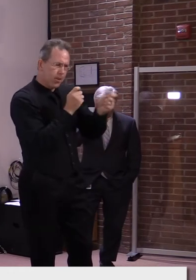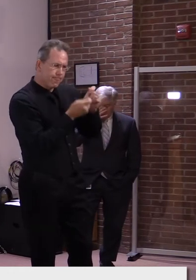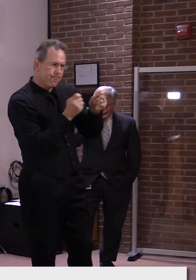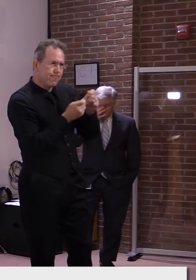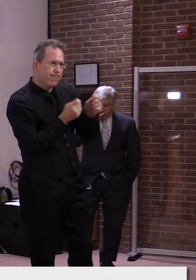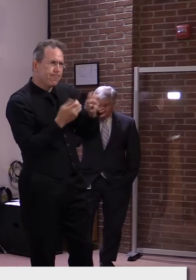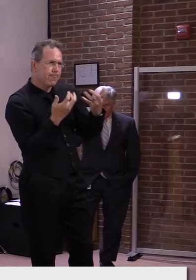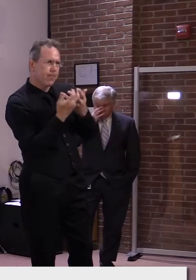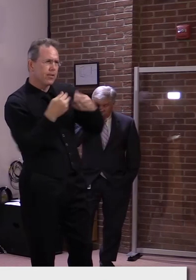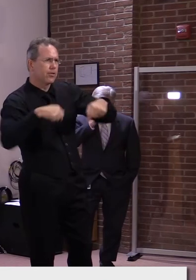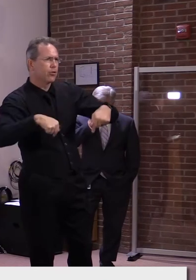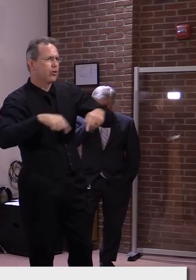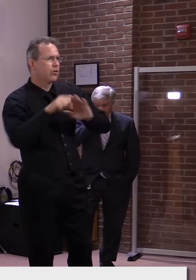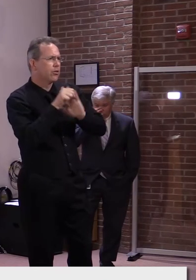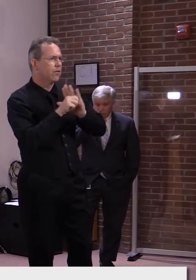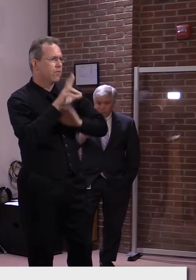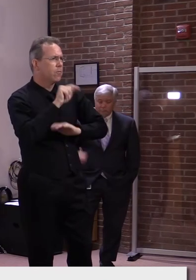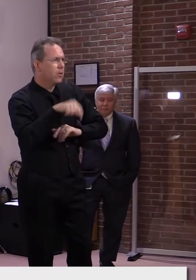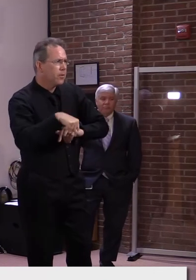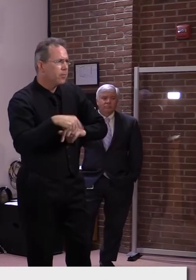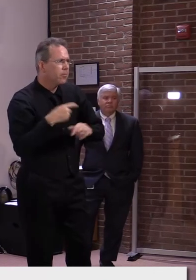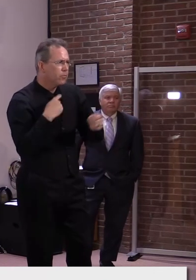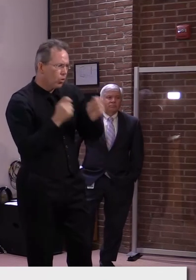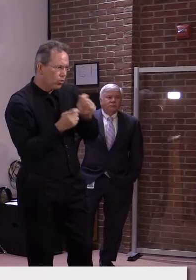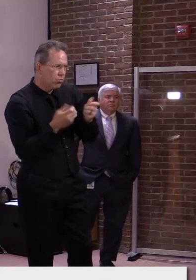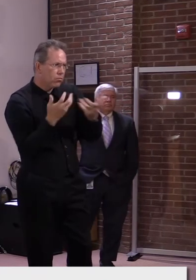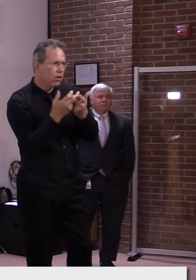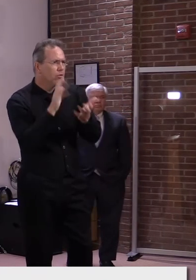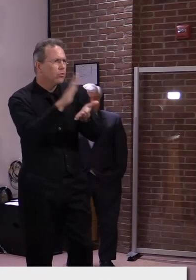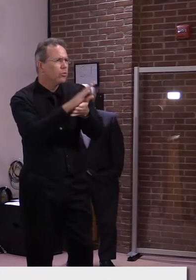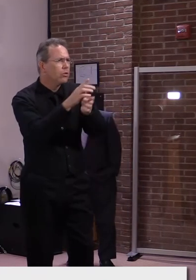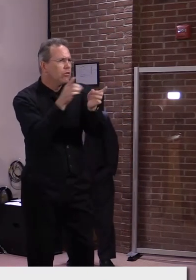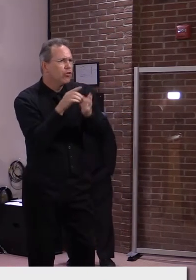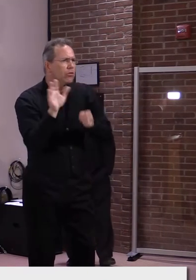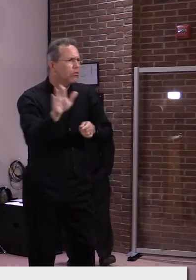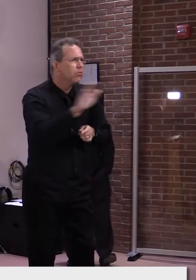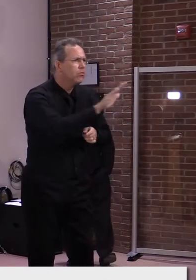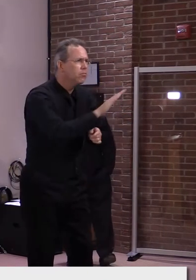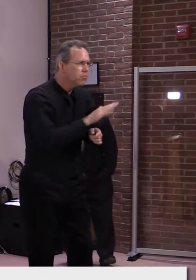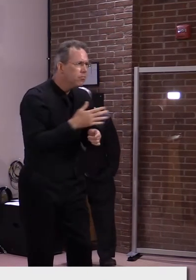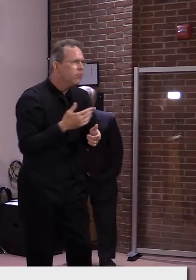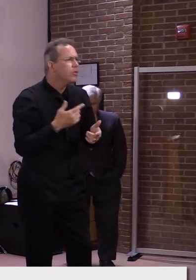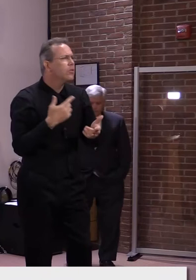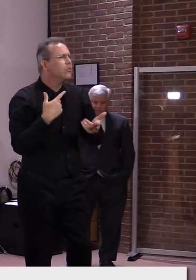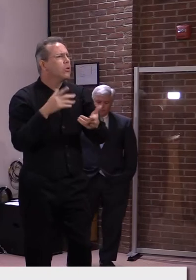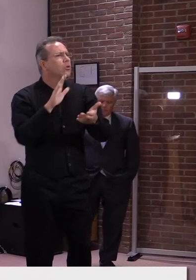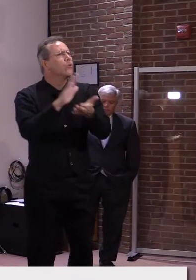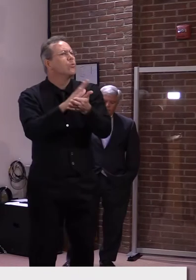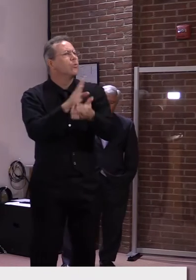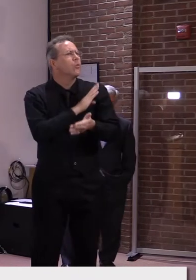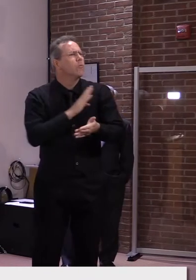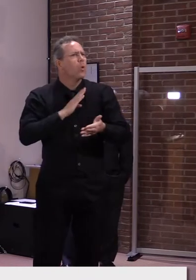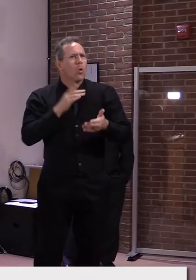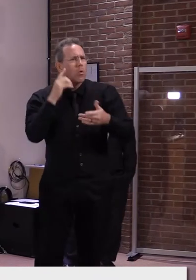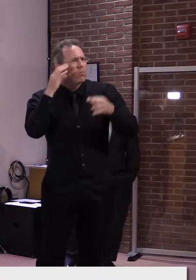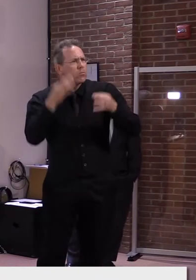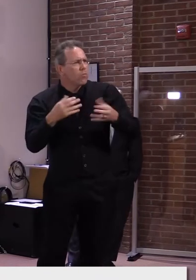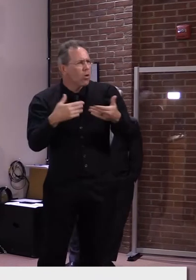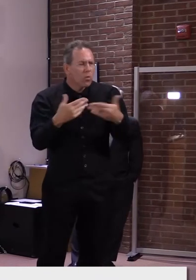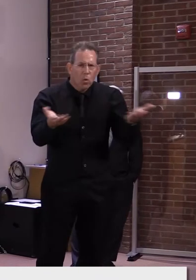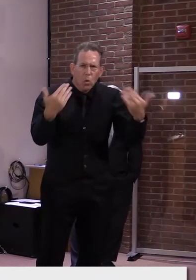plans, and I'm sure school boards and so forth will be available. So there'll be plenty of opportunity for public open meeting participation and just